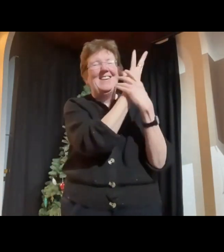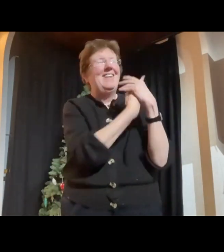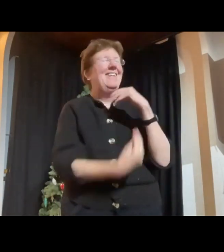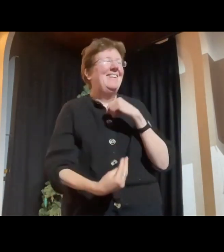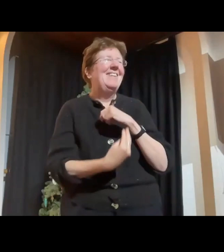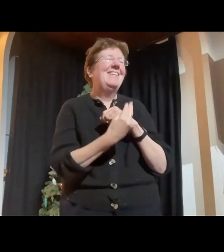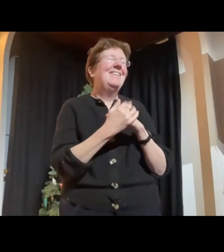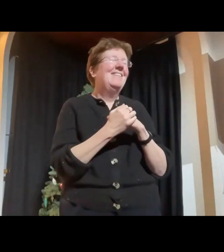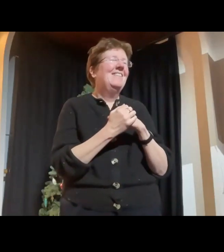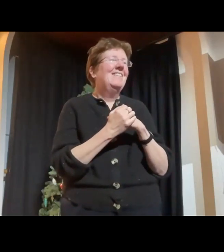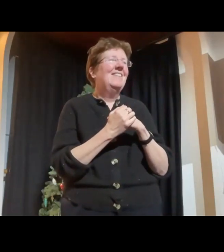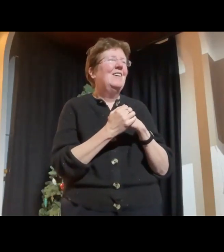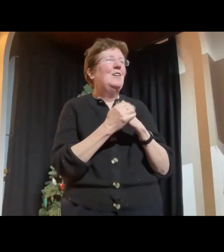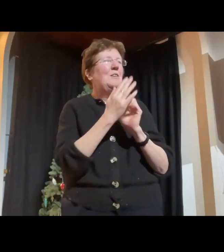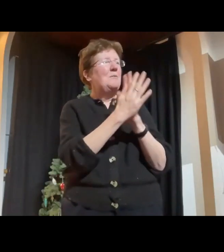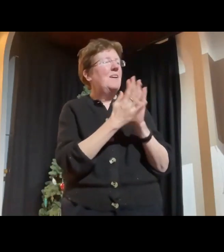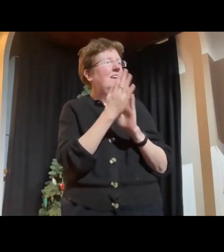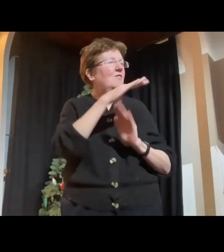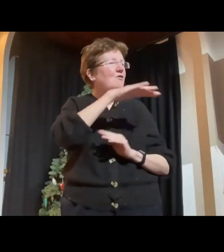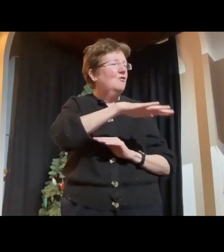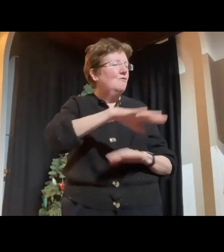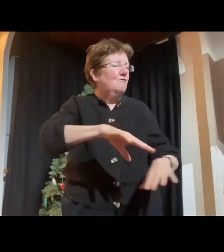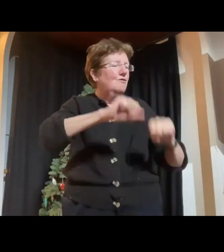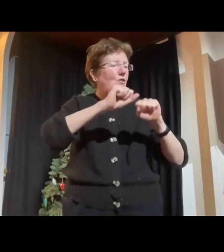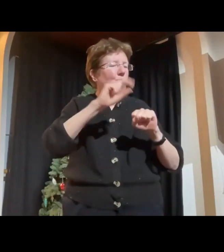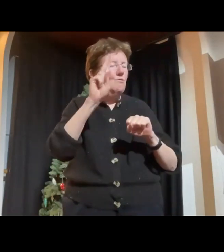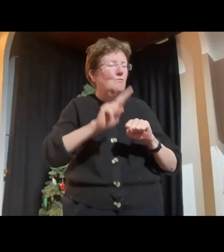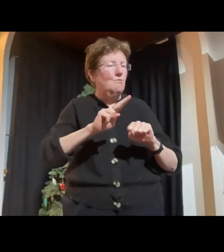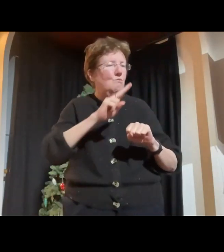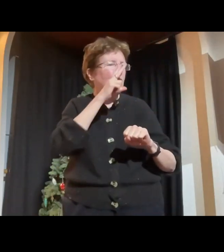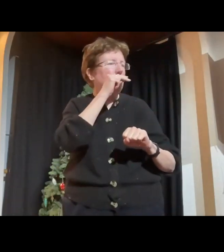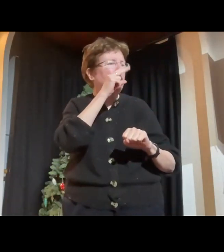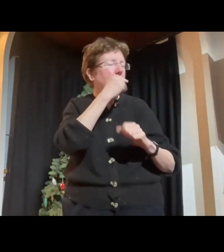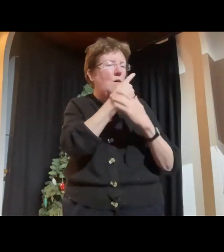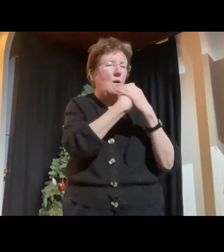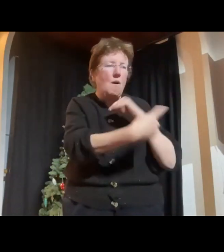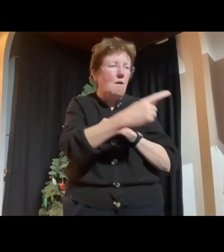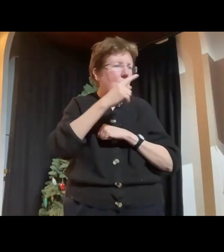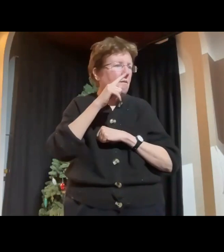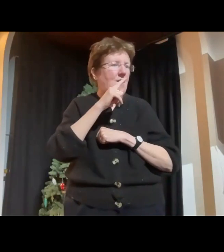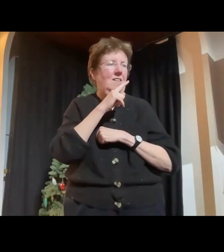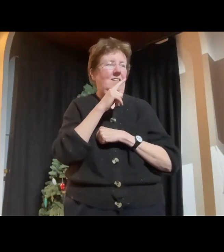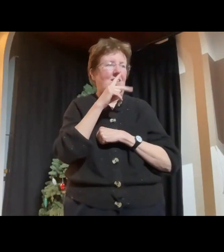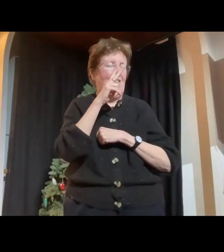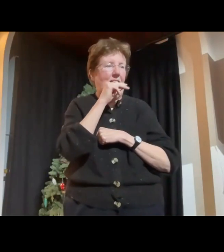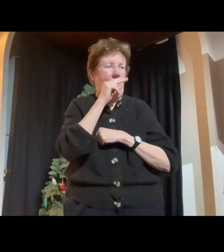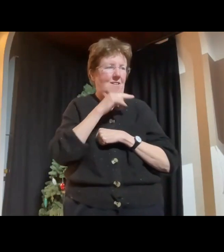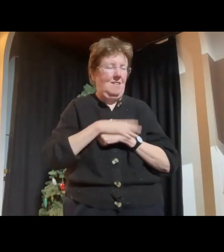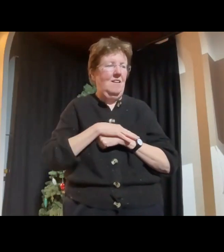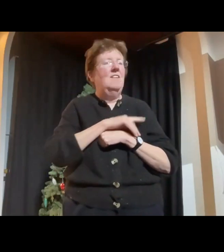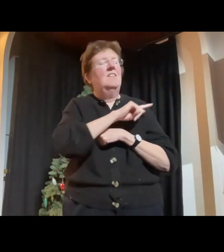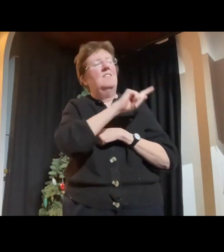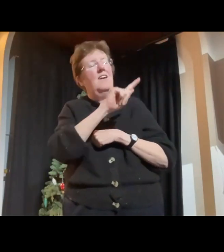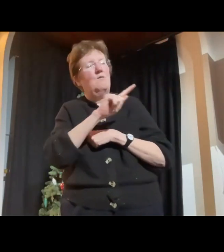and that immersion model, not bilingualism, but an immersion model of bilingualism for children in schools where they speak only